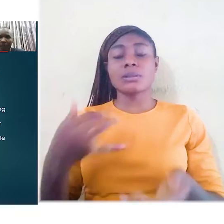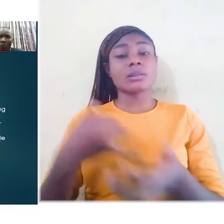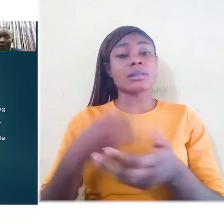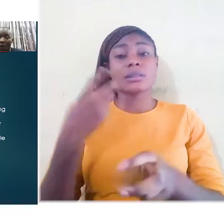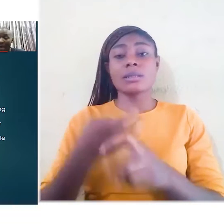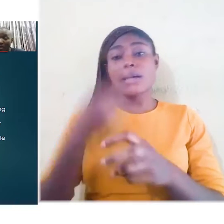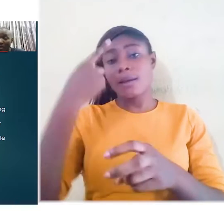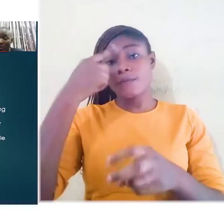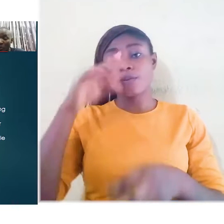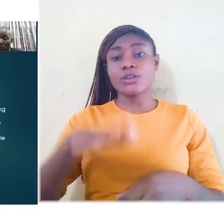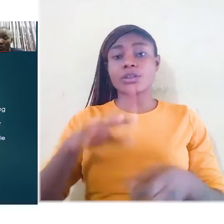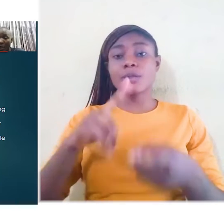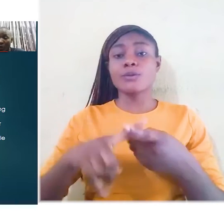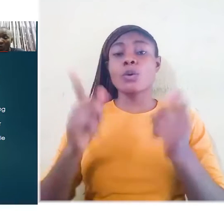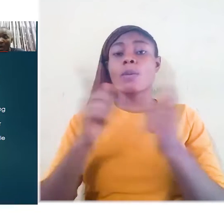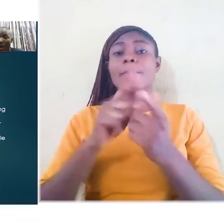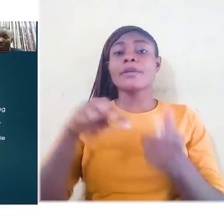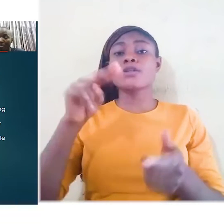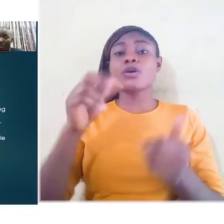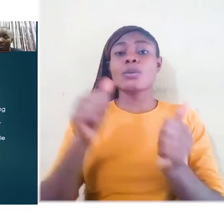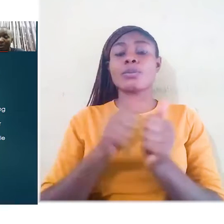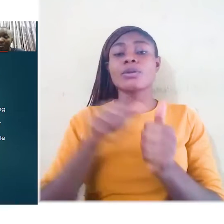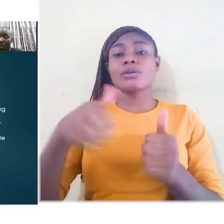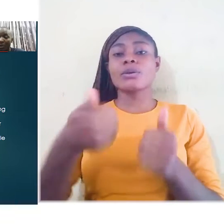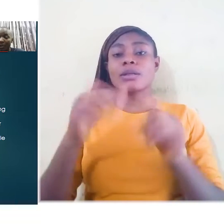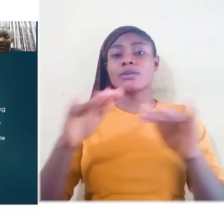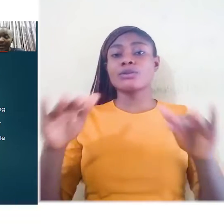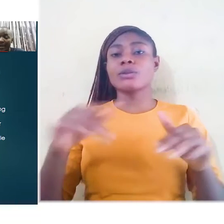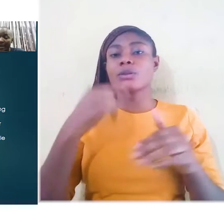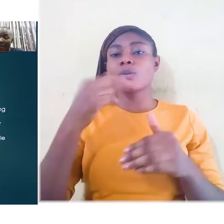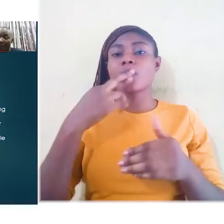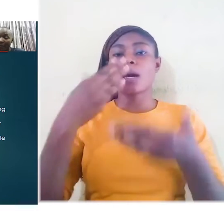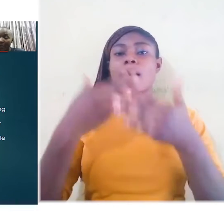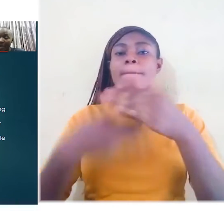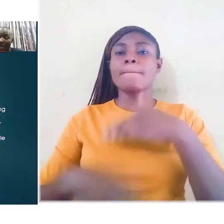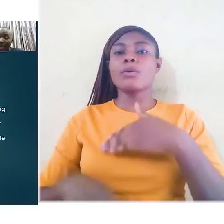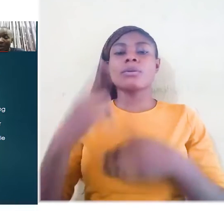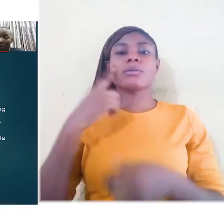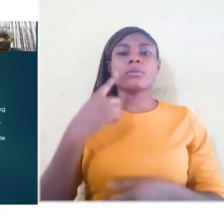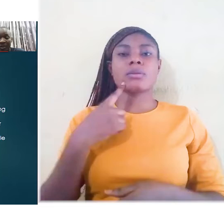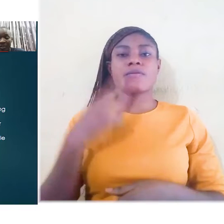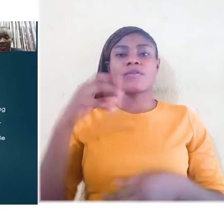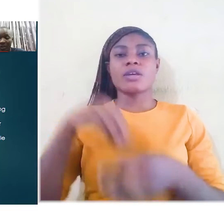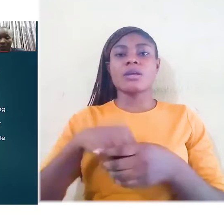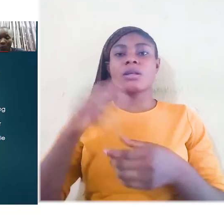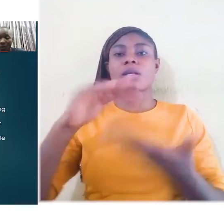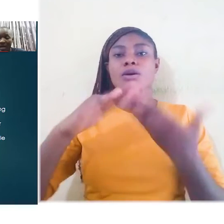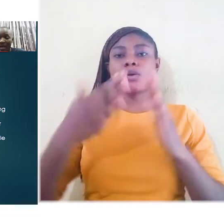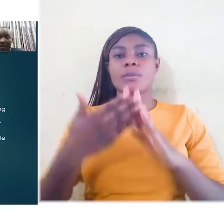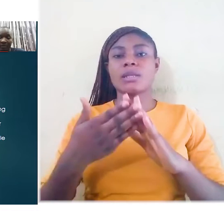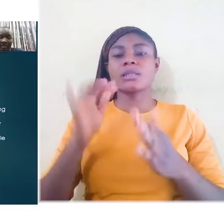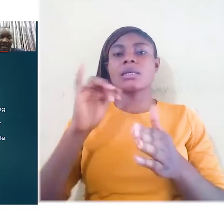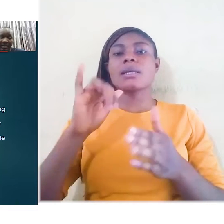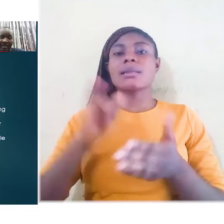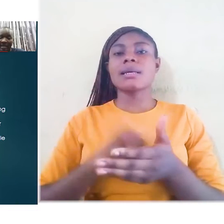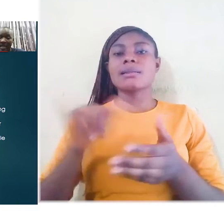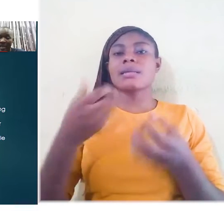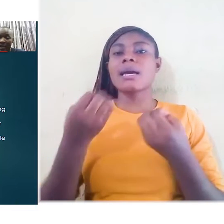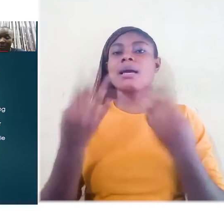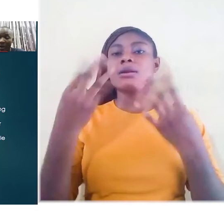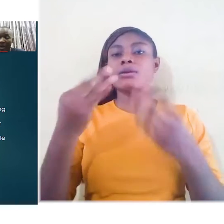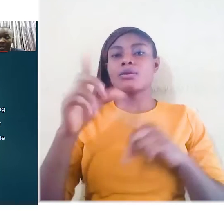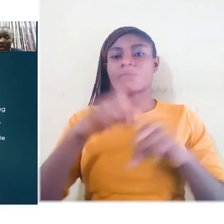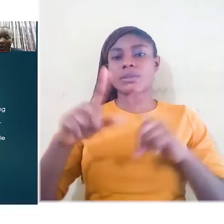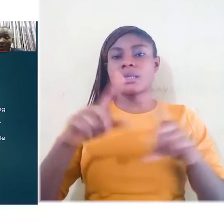with other children who are probably born deaf in a community where there are a lot of signers, and they